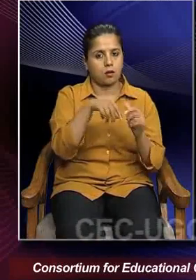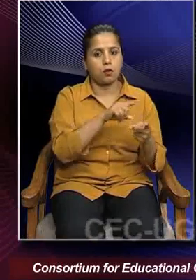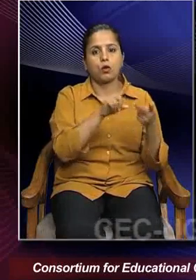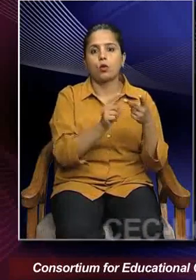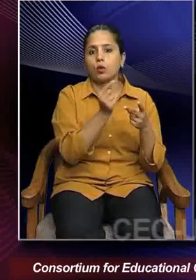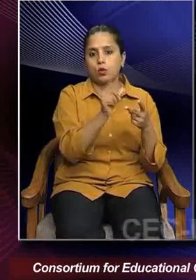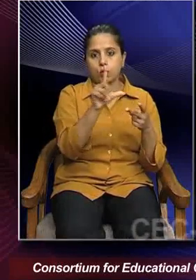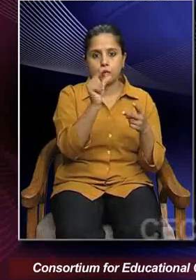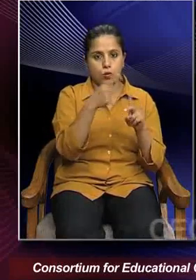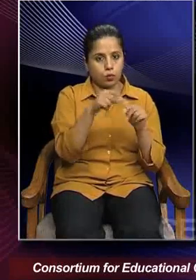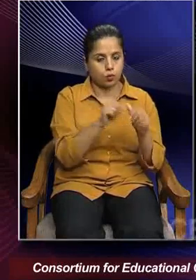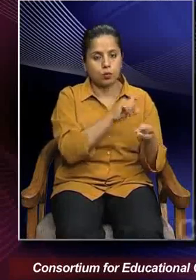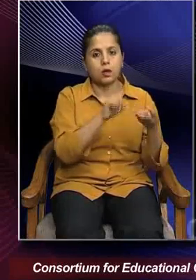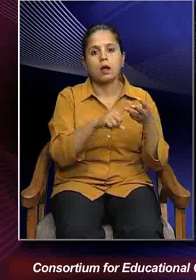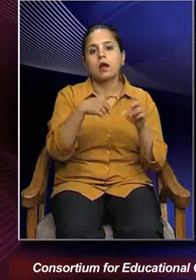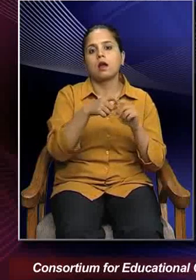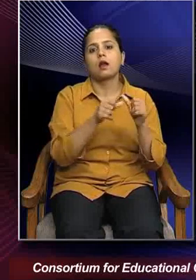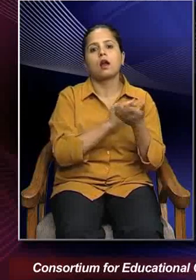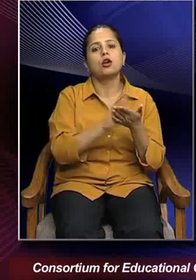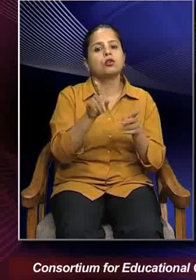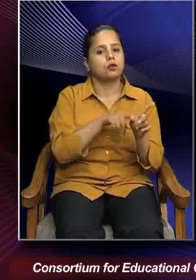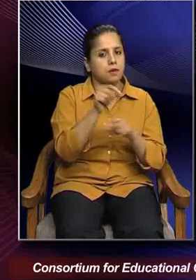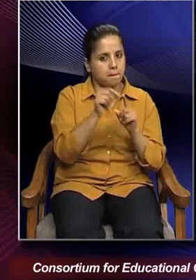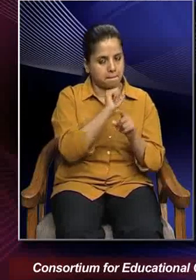Uluka and Kashyap.